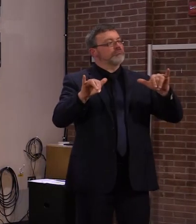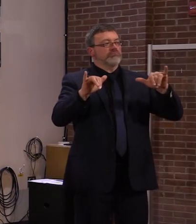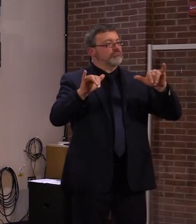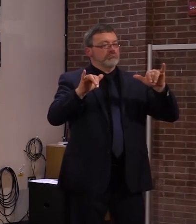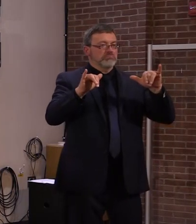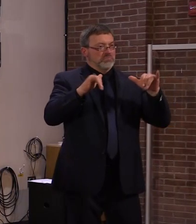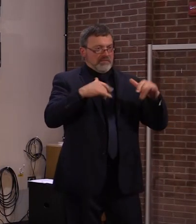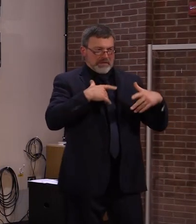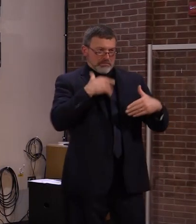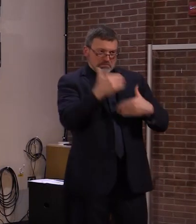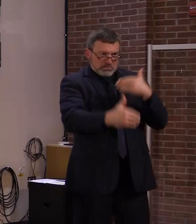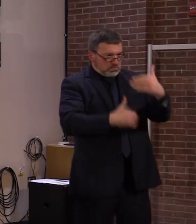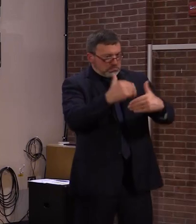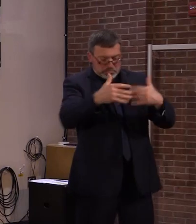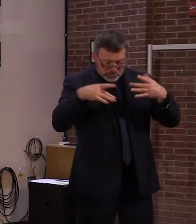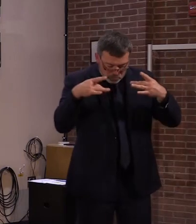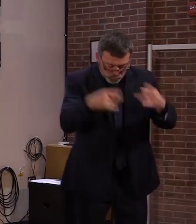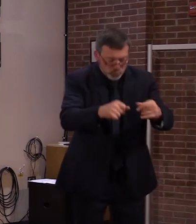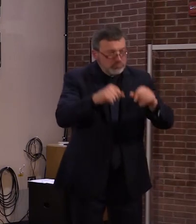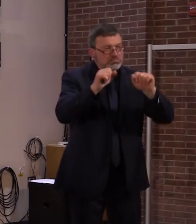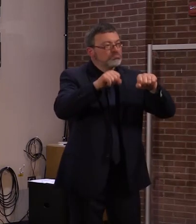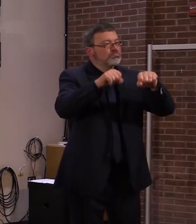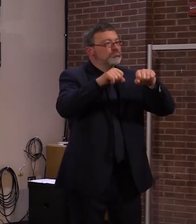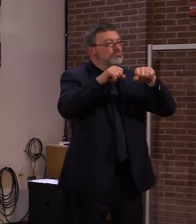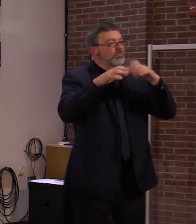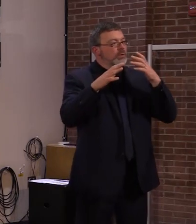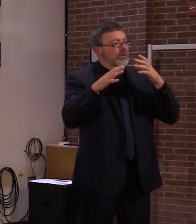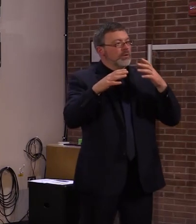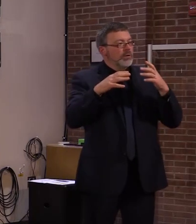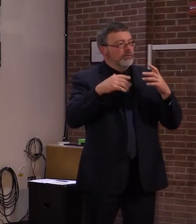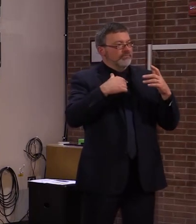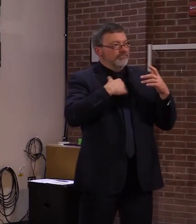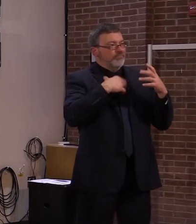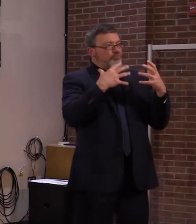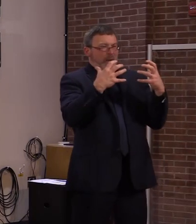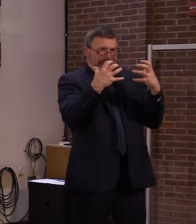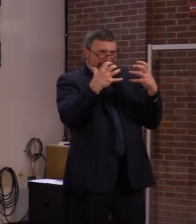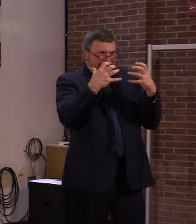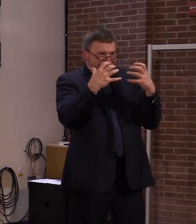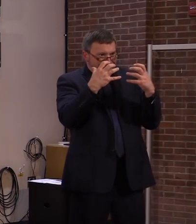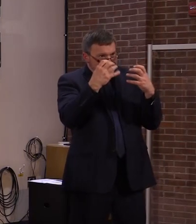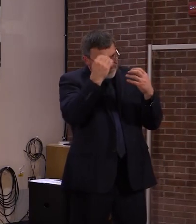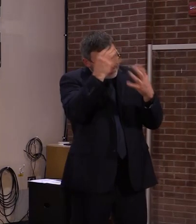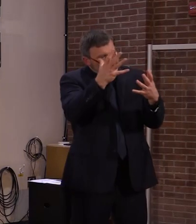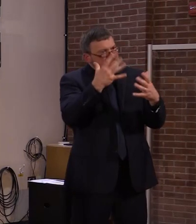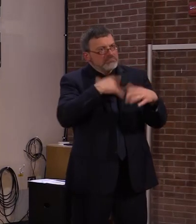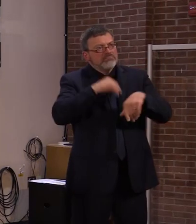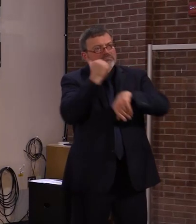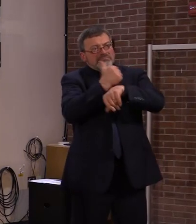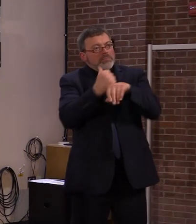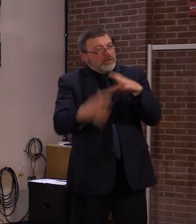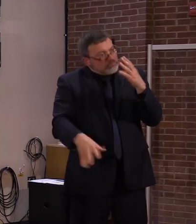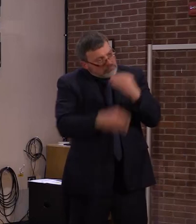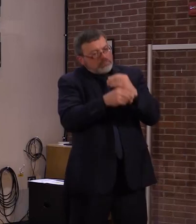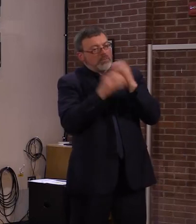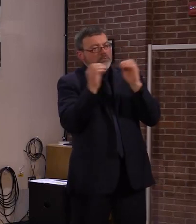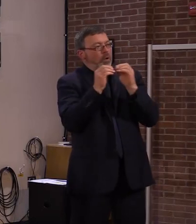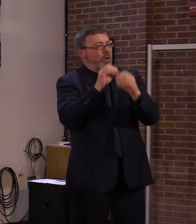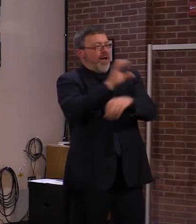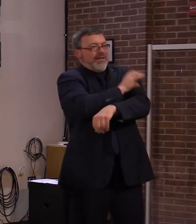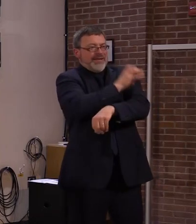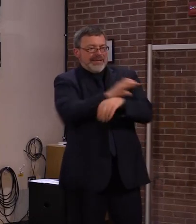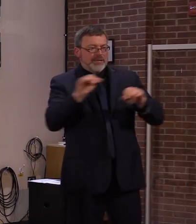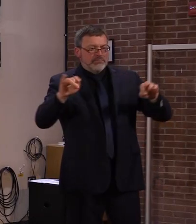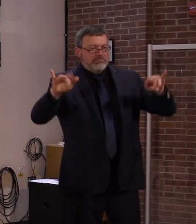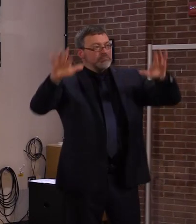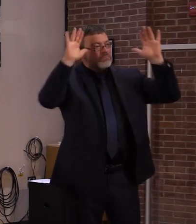it will immediately. You know, we've added clinics too, and that is where we see